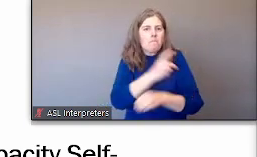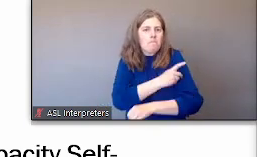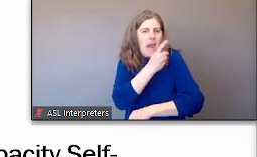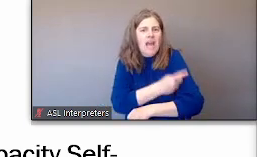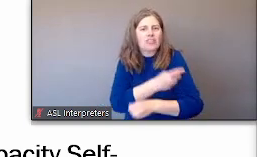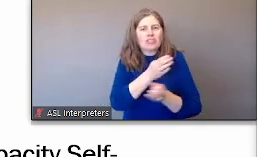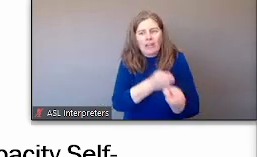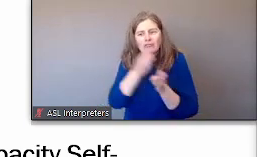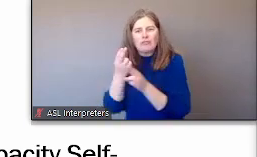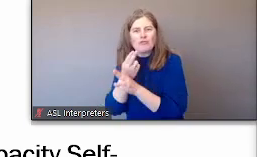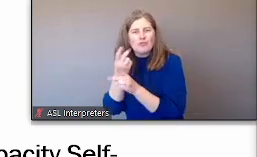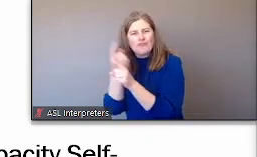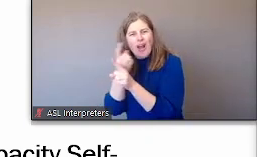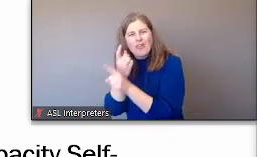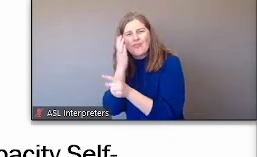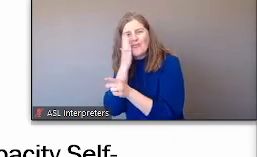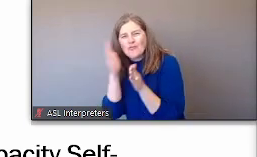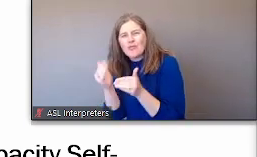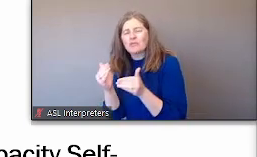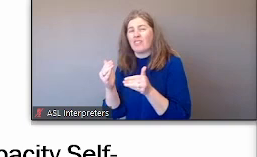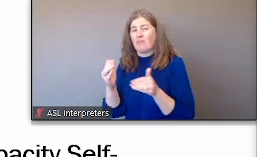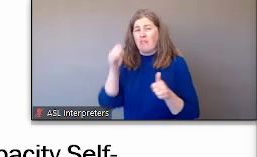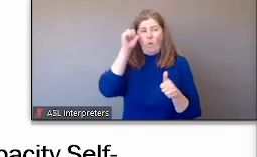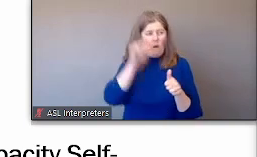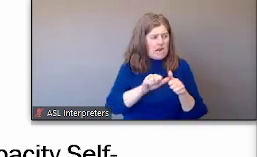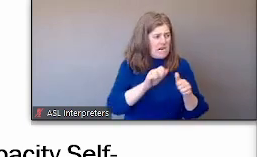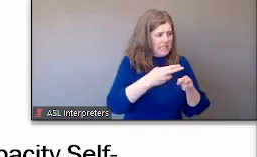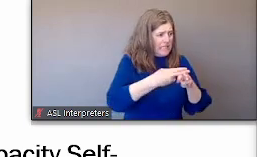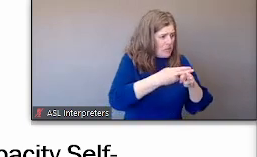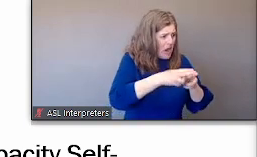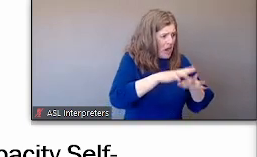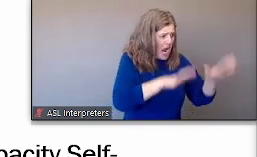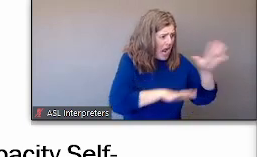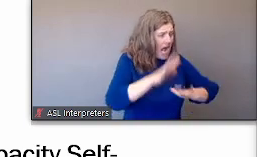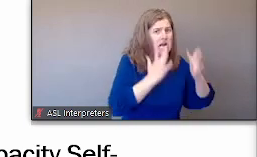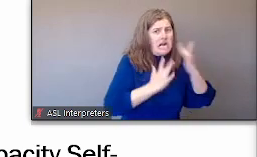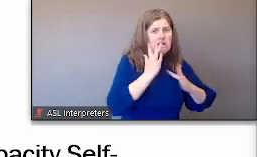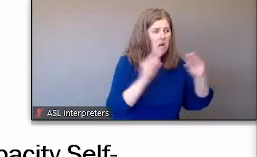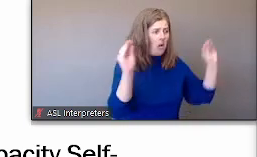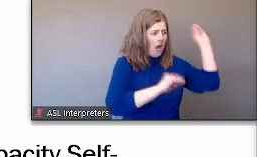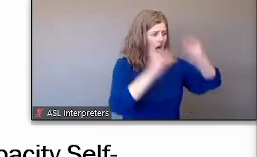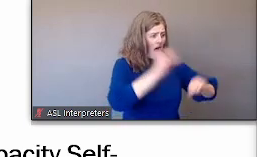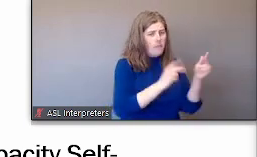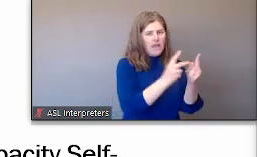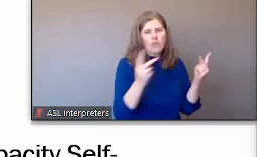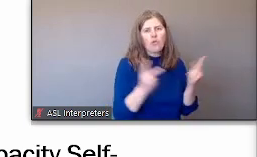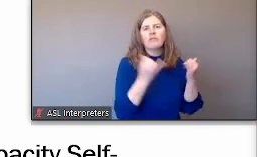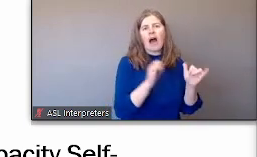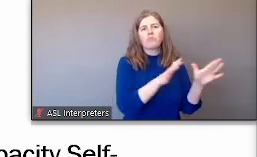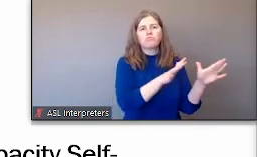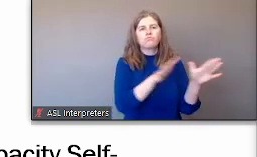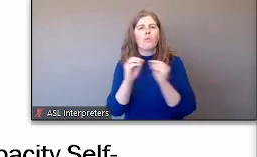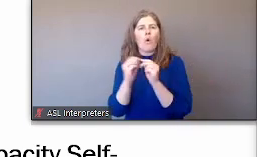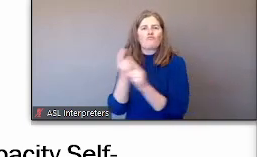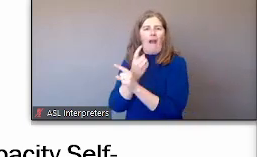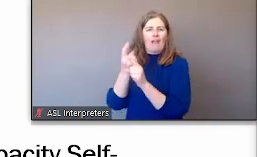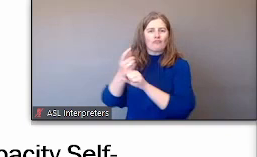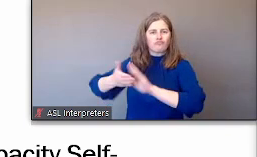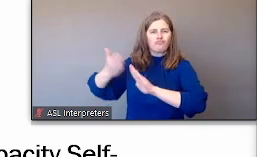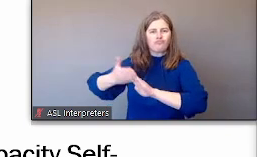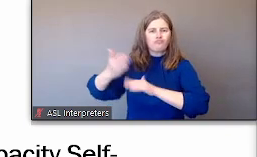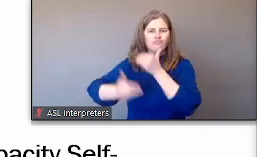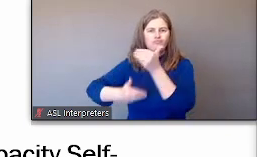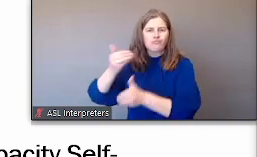converted spaces to make new hospital beds into a regular operating